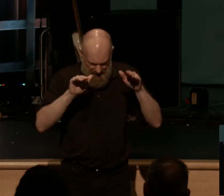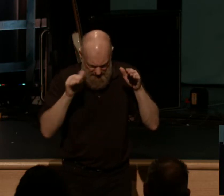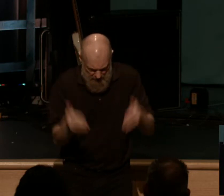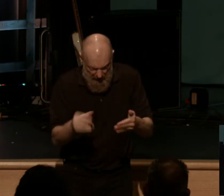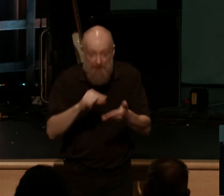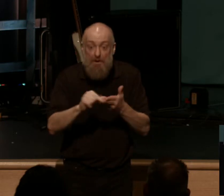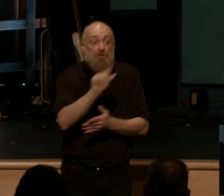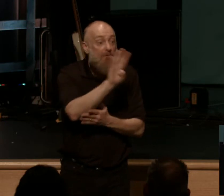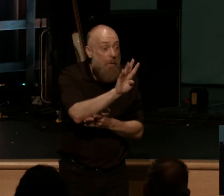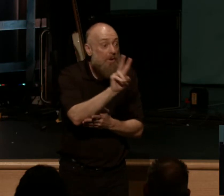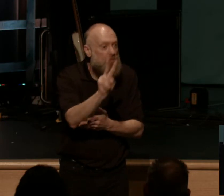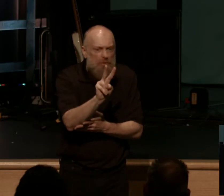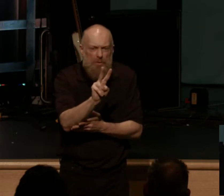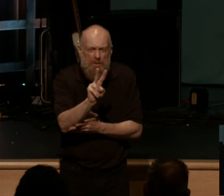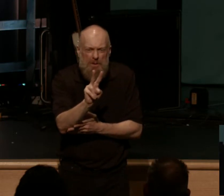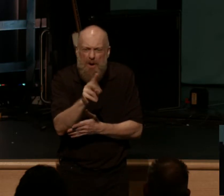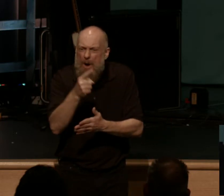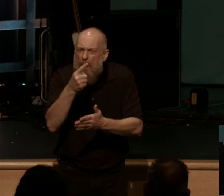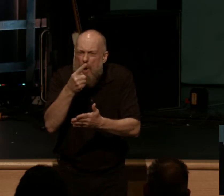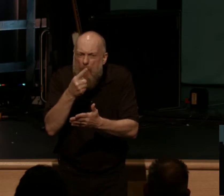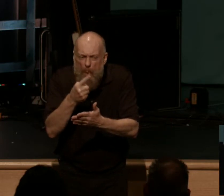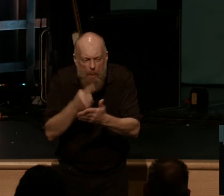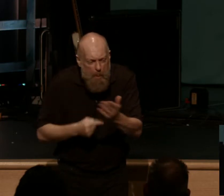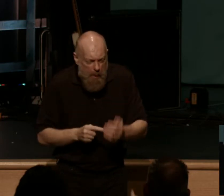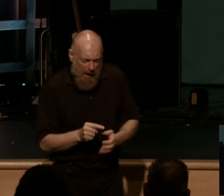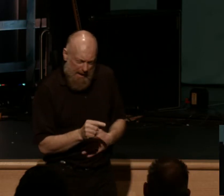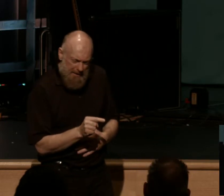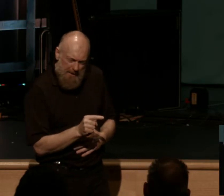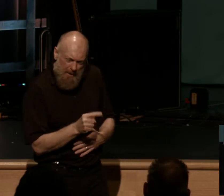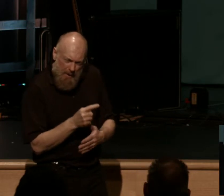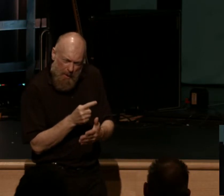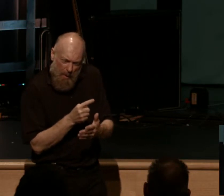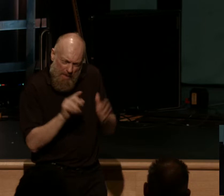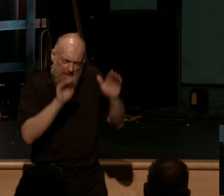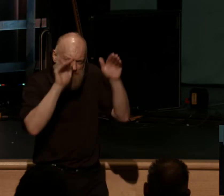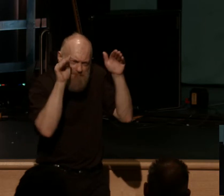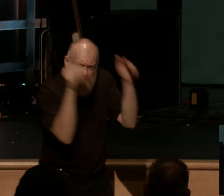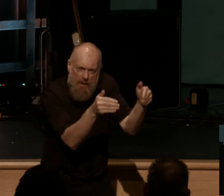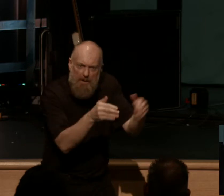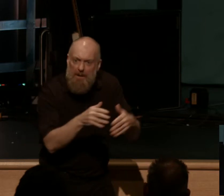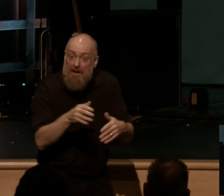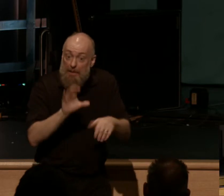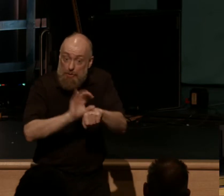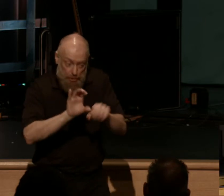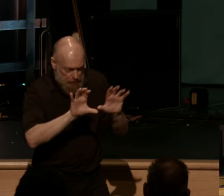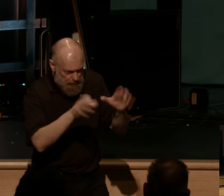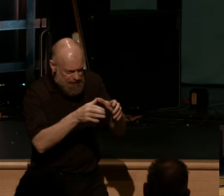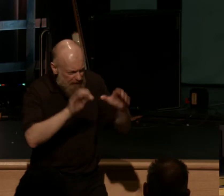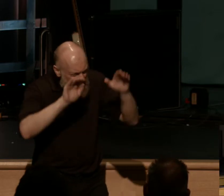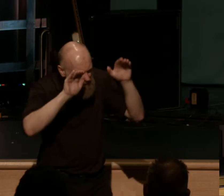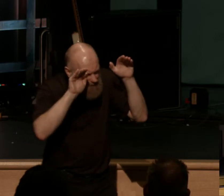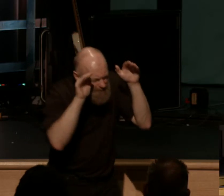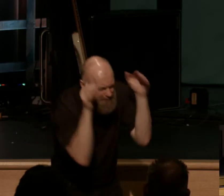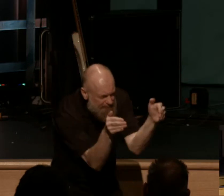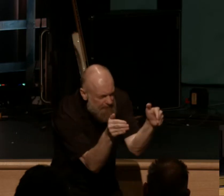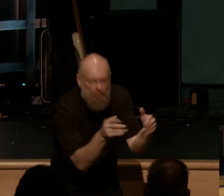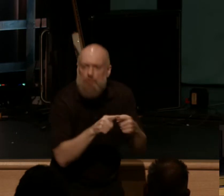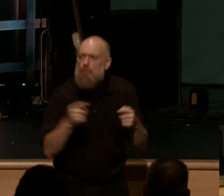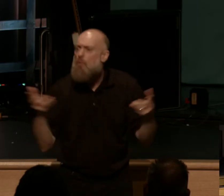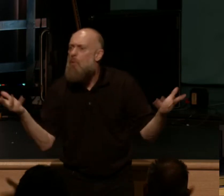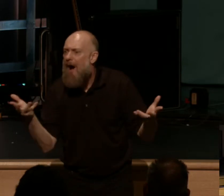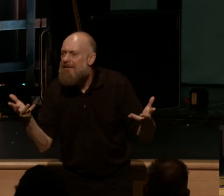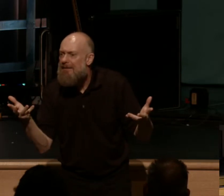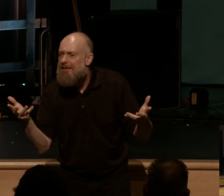in verse 42. What was their devotion towards? Look in verse 42. And they devoted themselves to